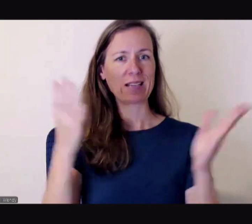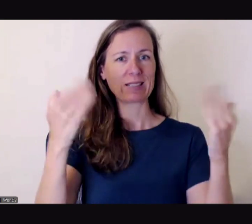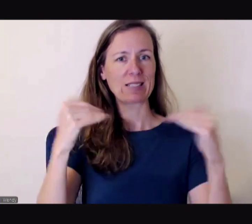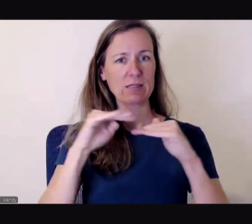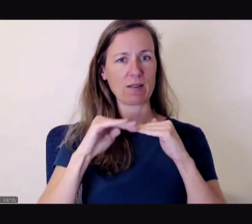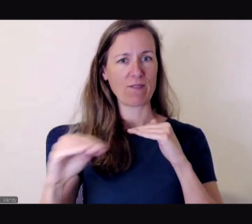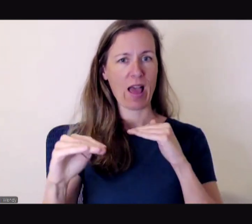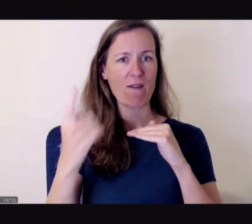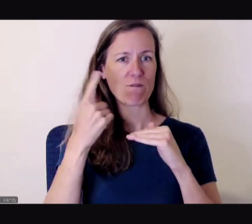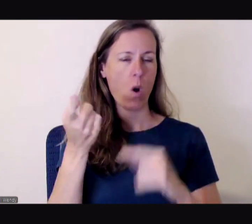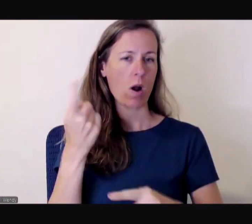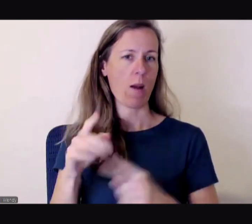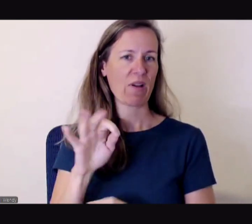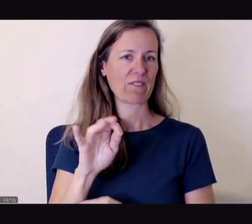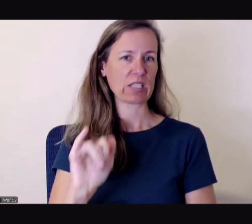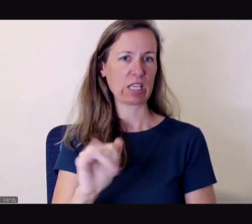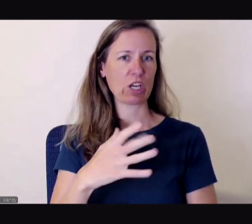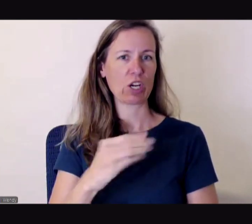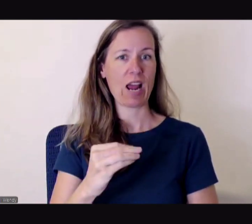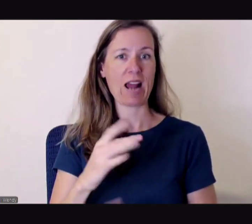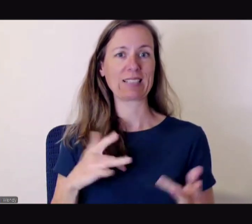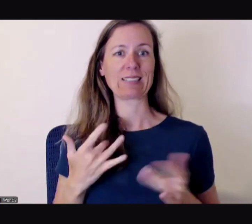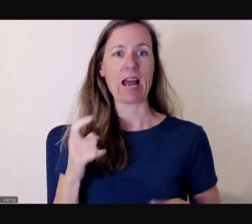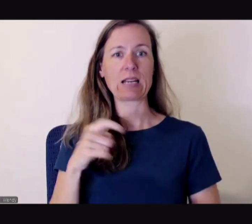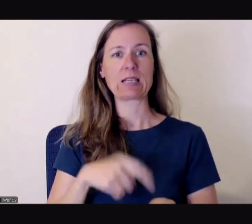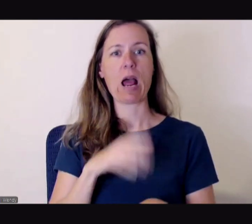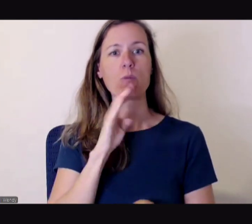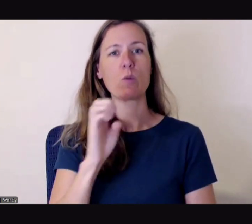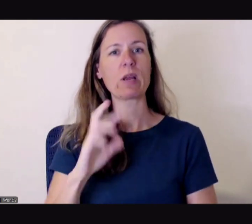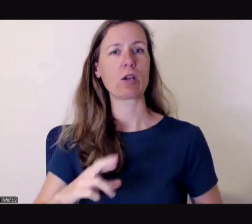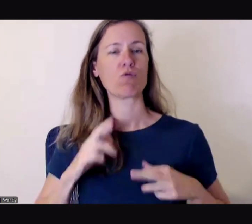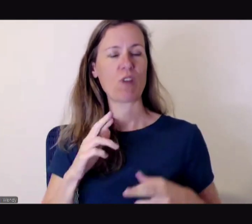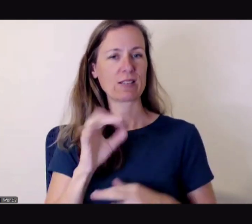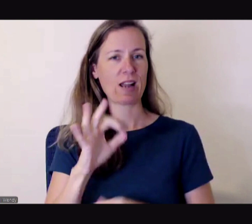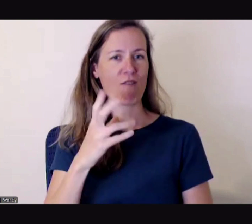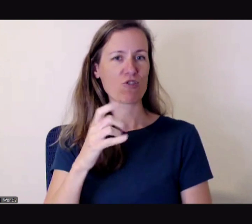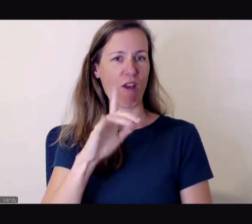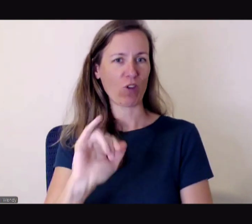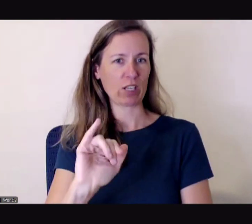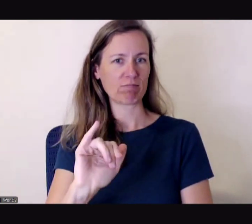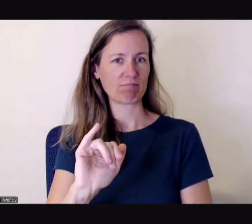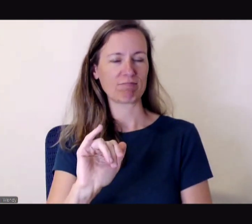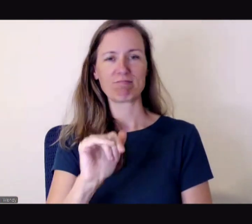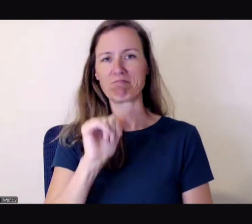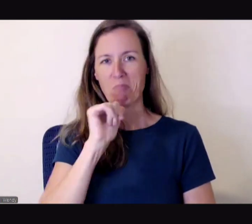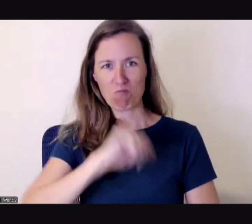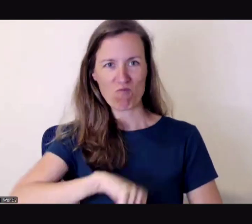All right, thanks to her for those comments. Anyone else?